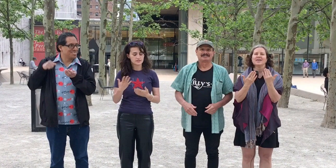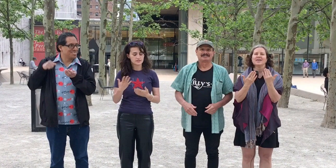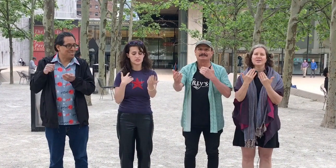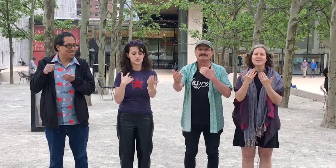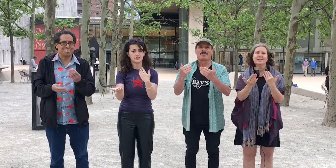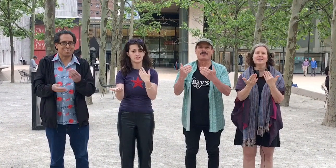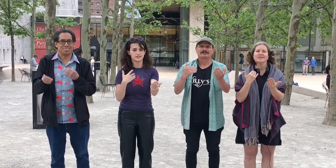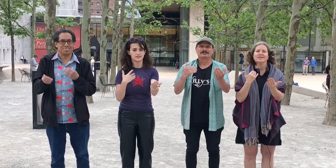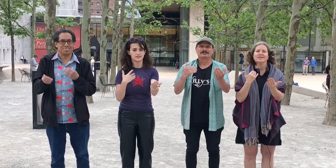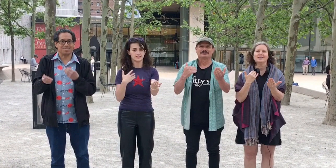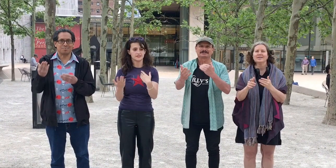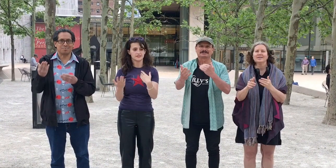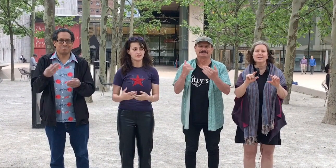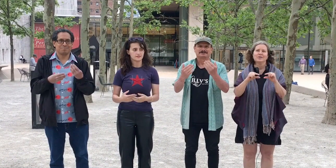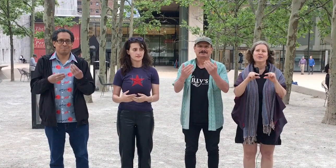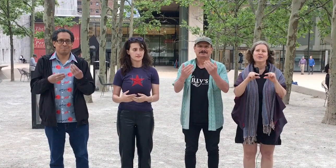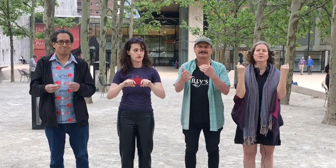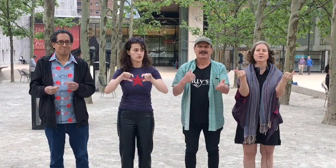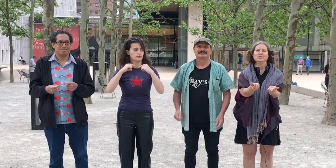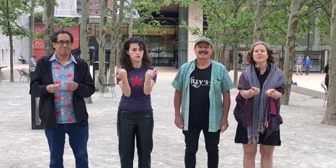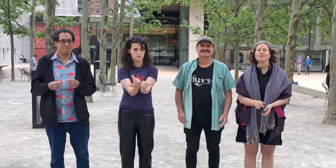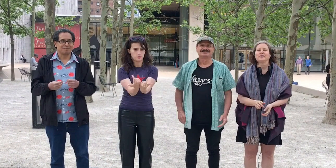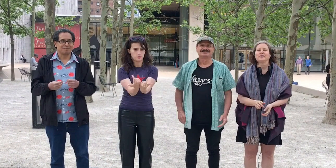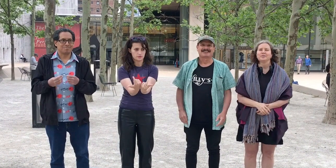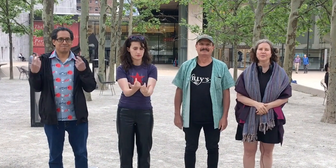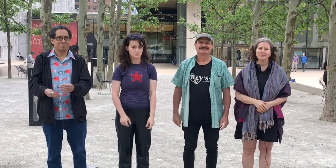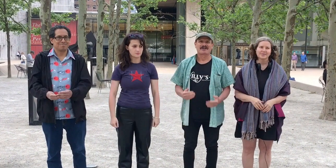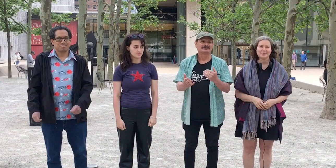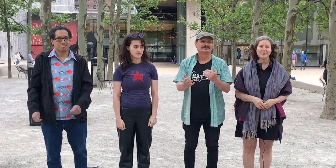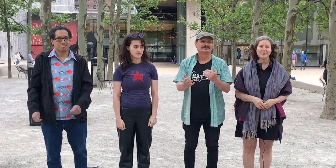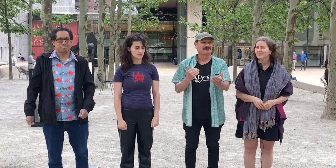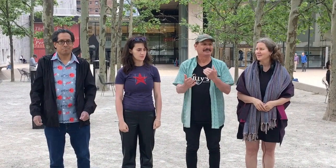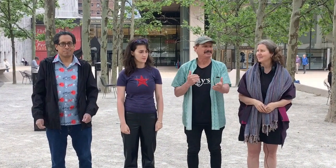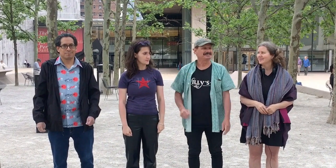Oh, Yeah. Yeah.